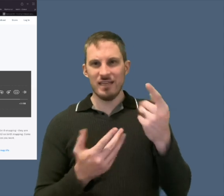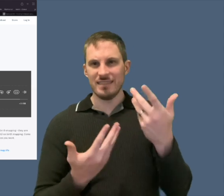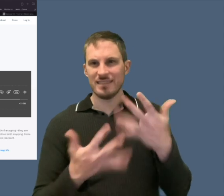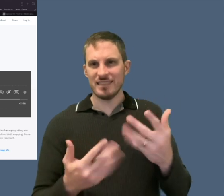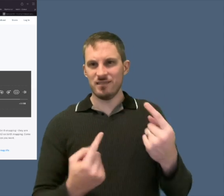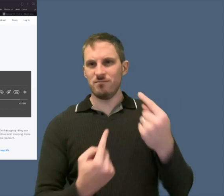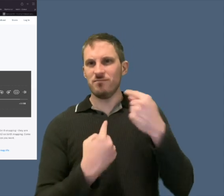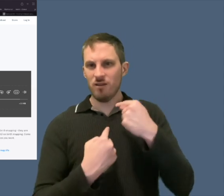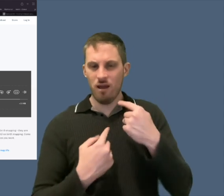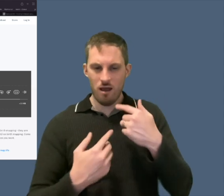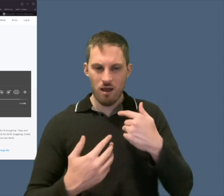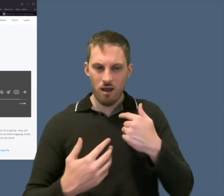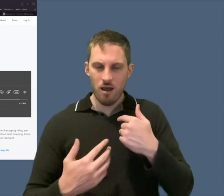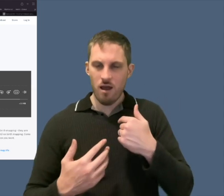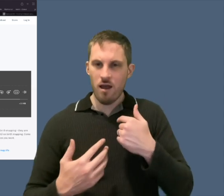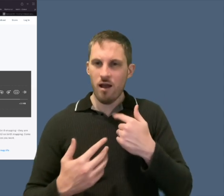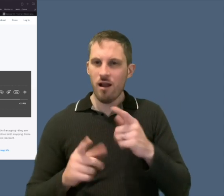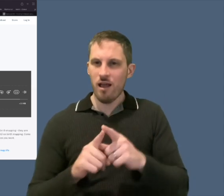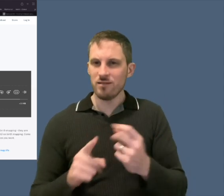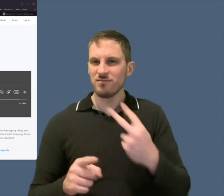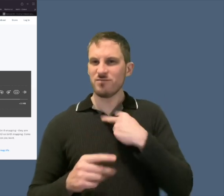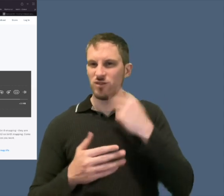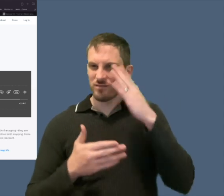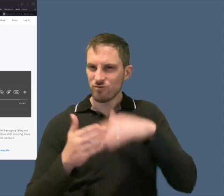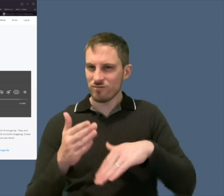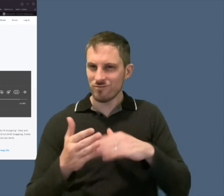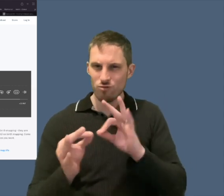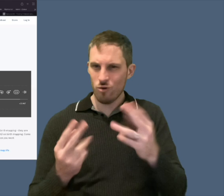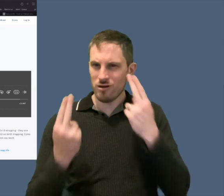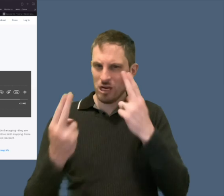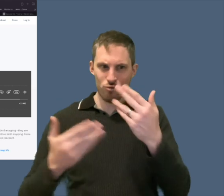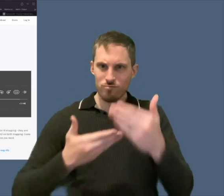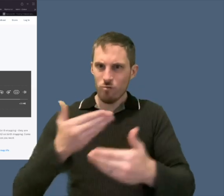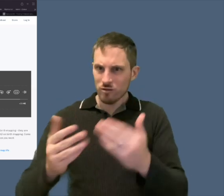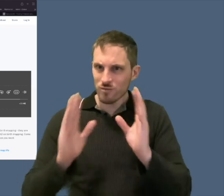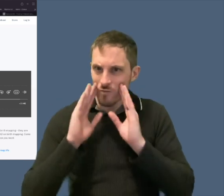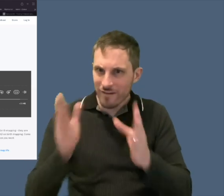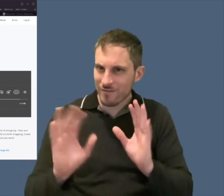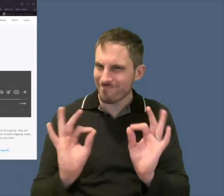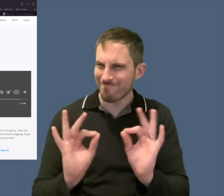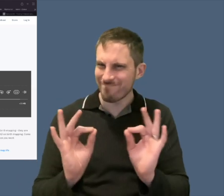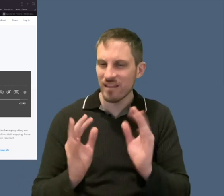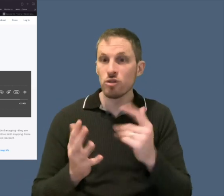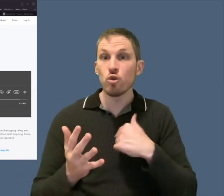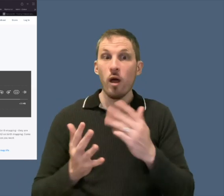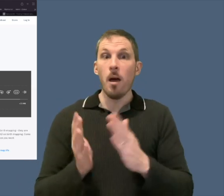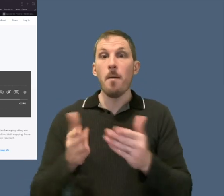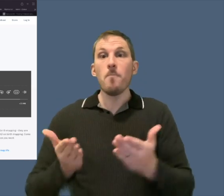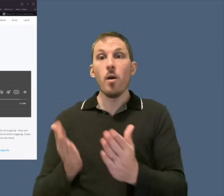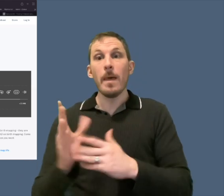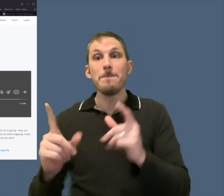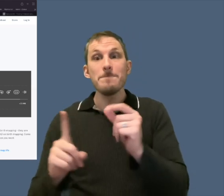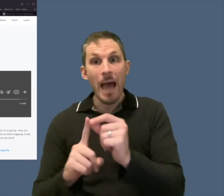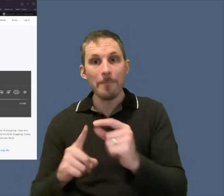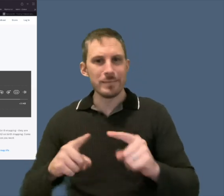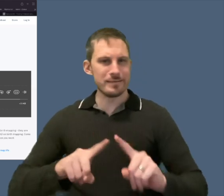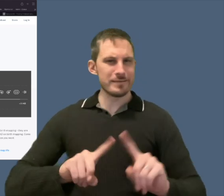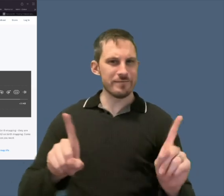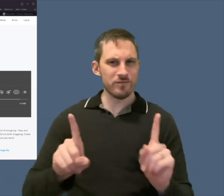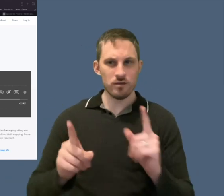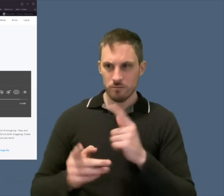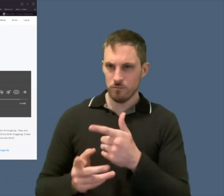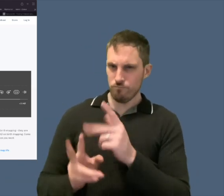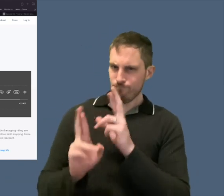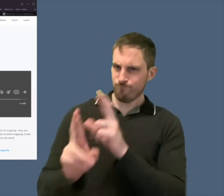map, what I wanted to do was create something that gave women the means to take that power or hold that